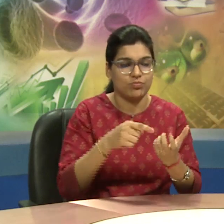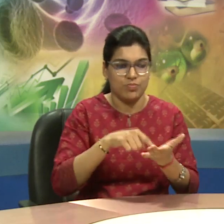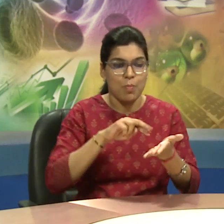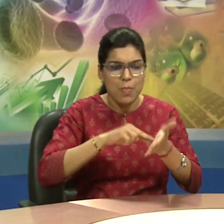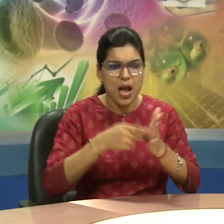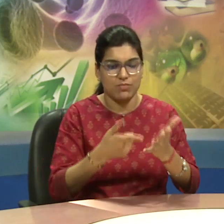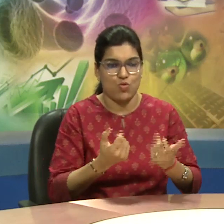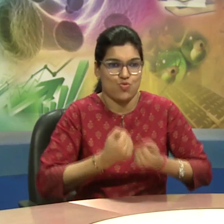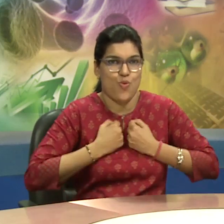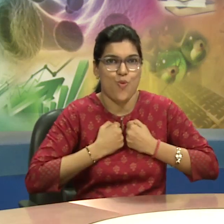may include